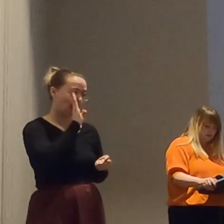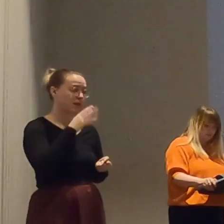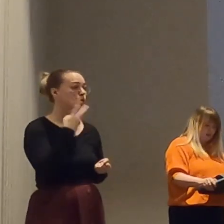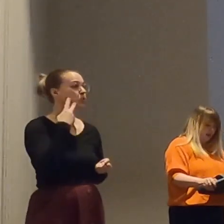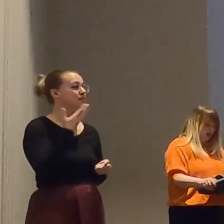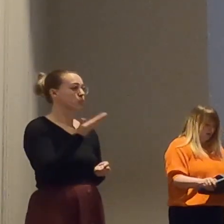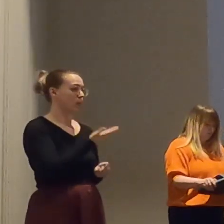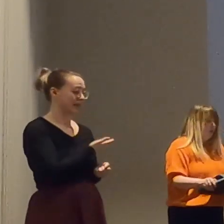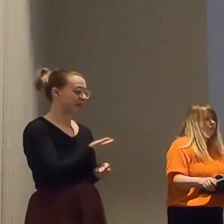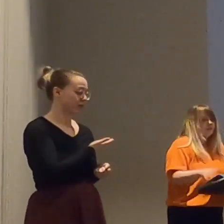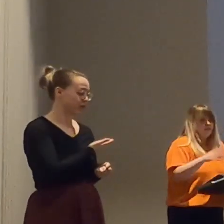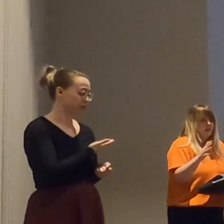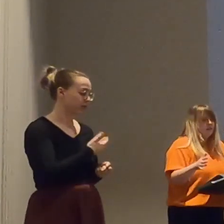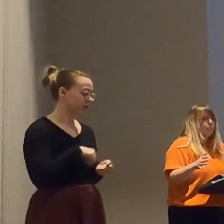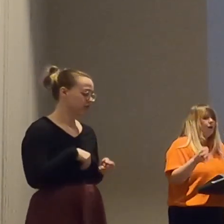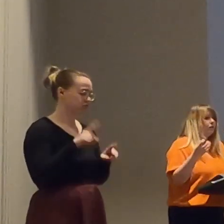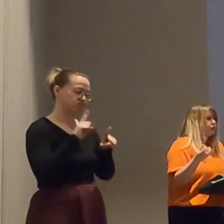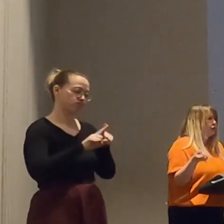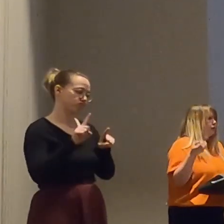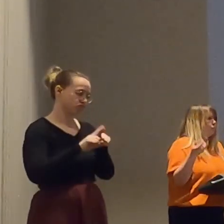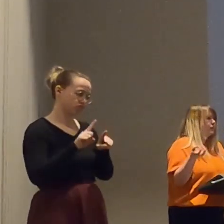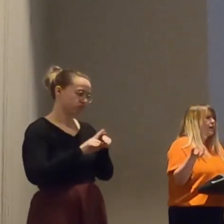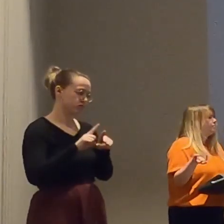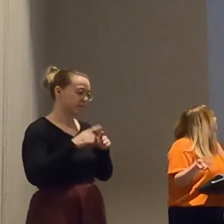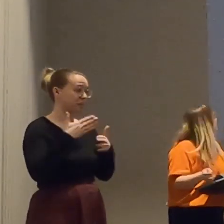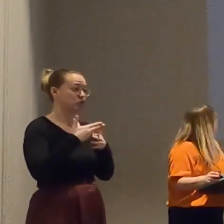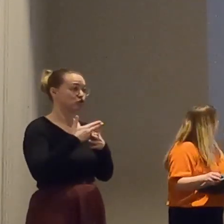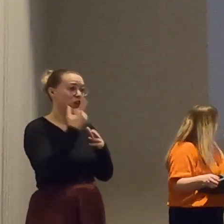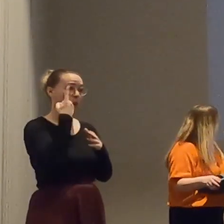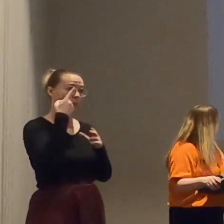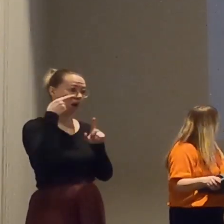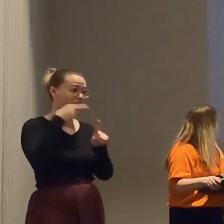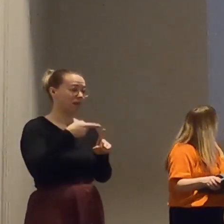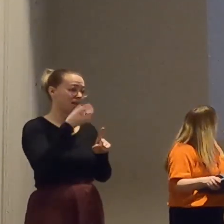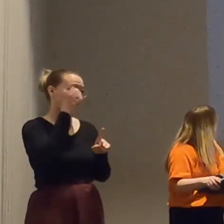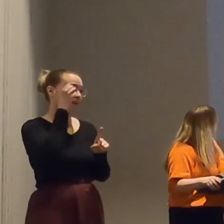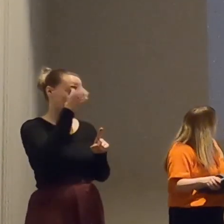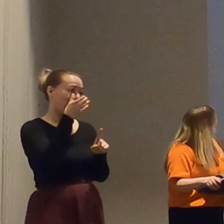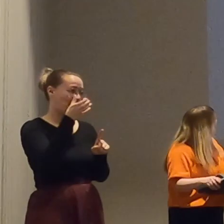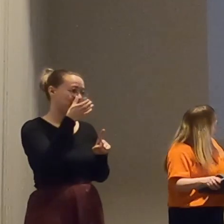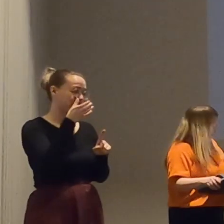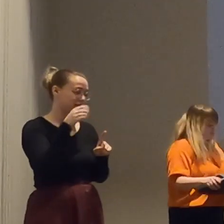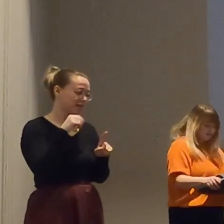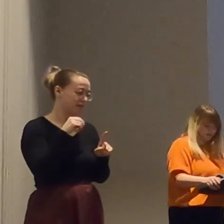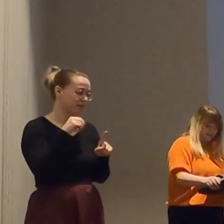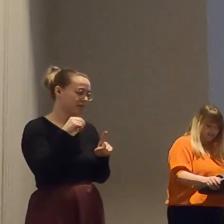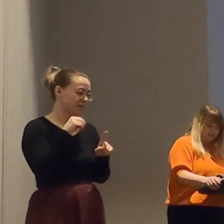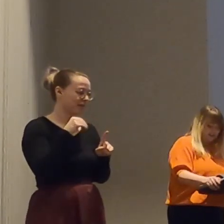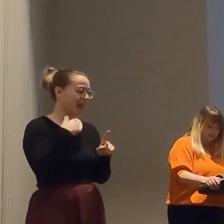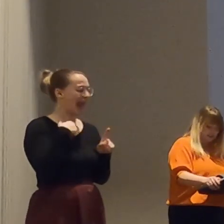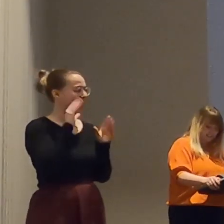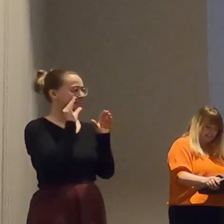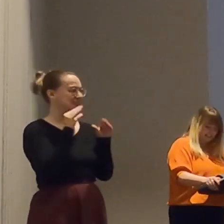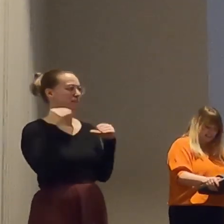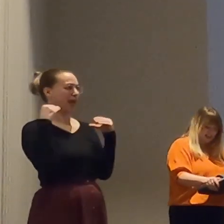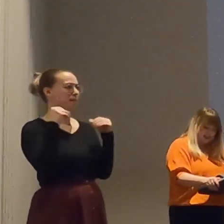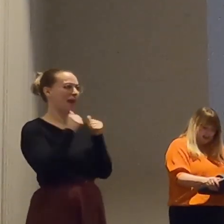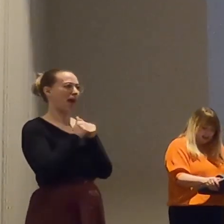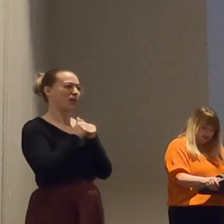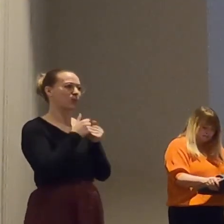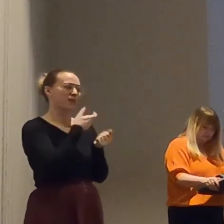one here, all different, but all sharing one common feature: their smiling mouth with their large